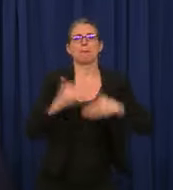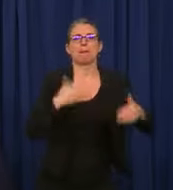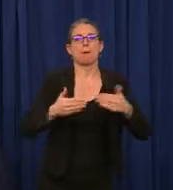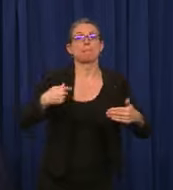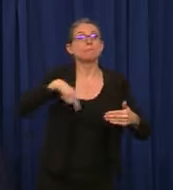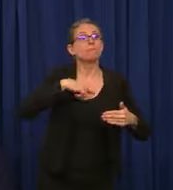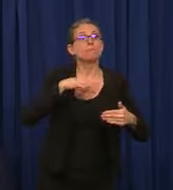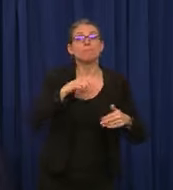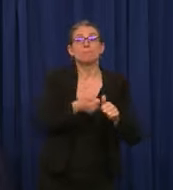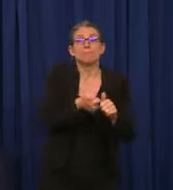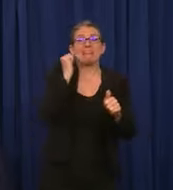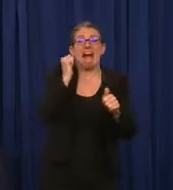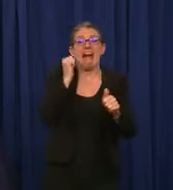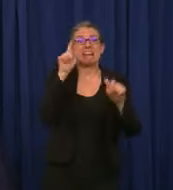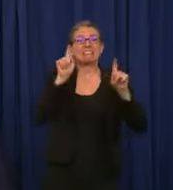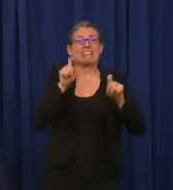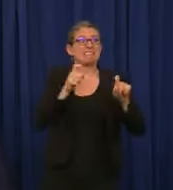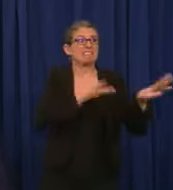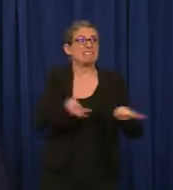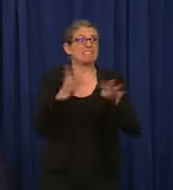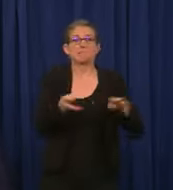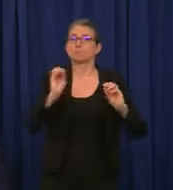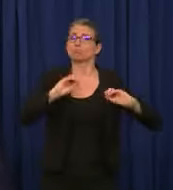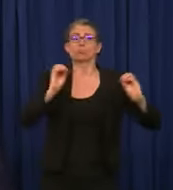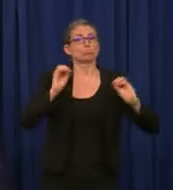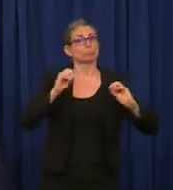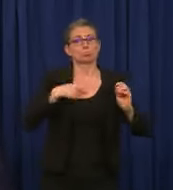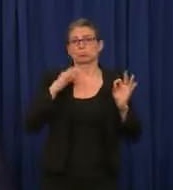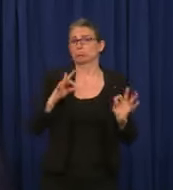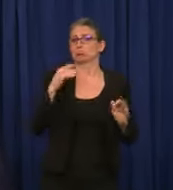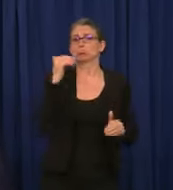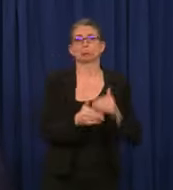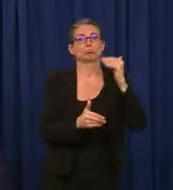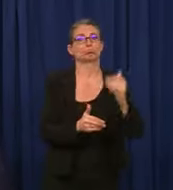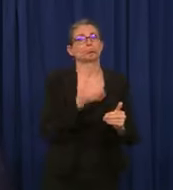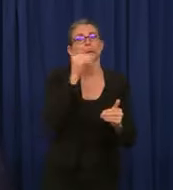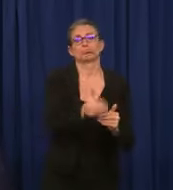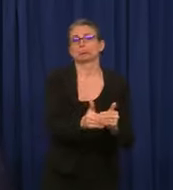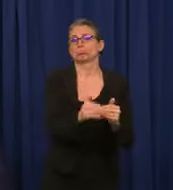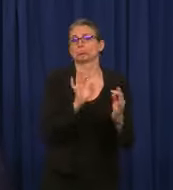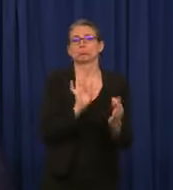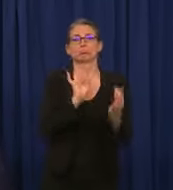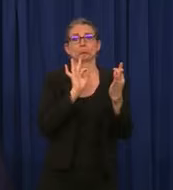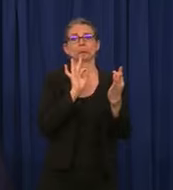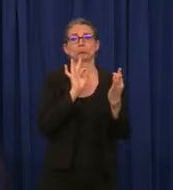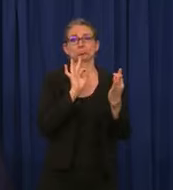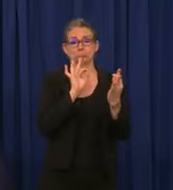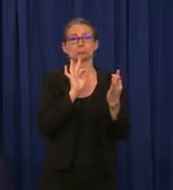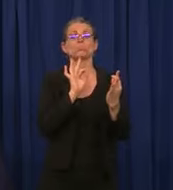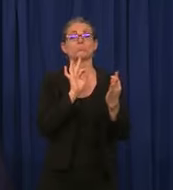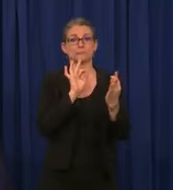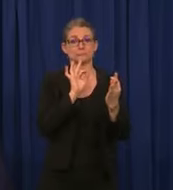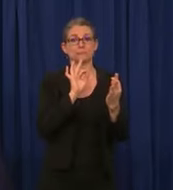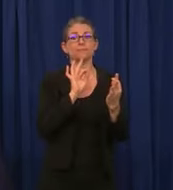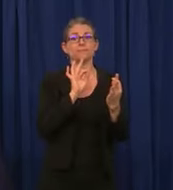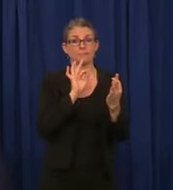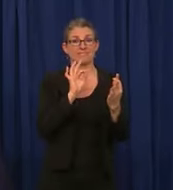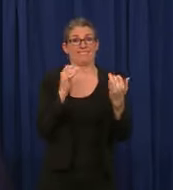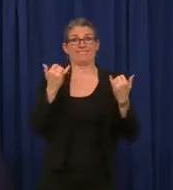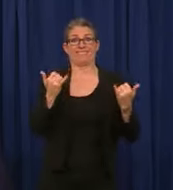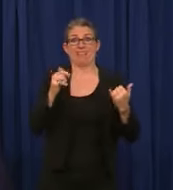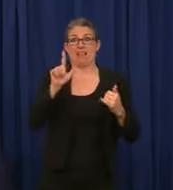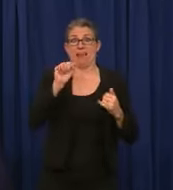at LabCorp. We continue to make sure that our laboratory is focused on returning rapid